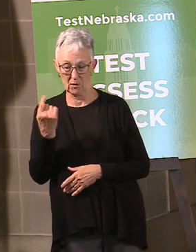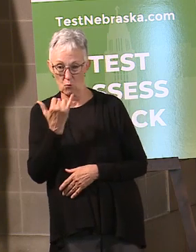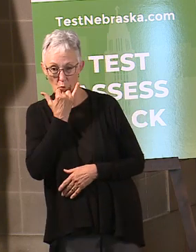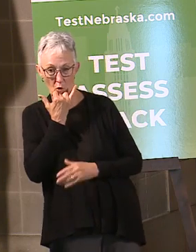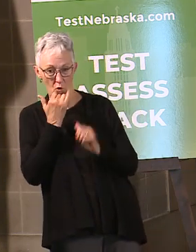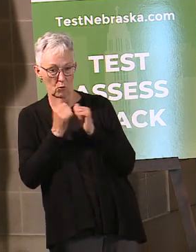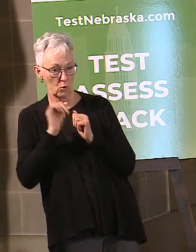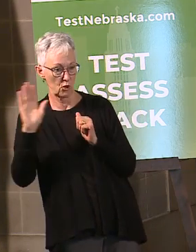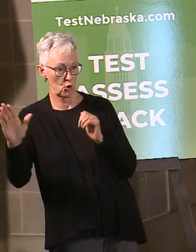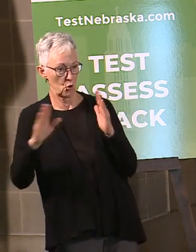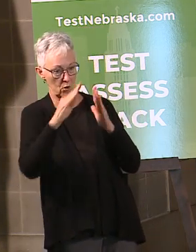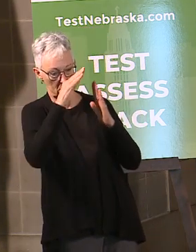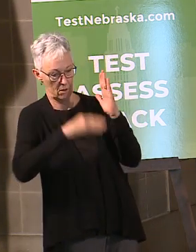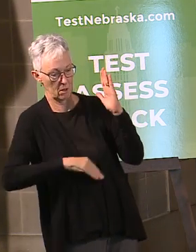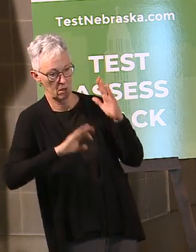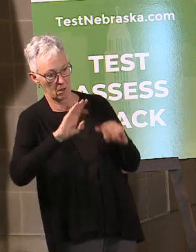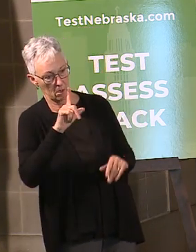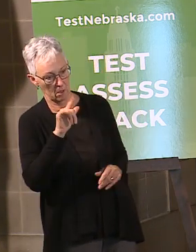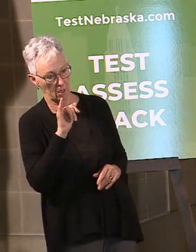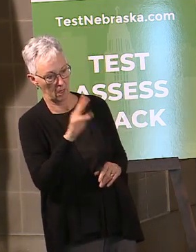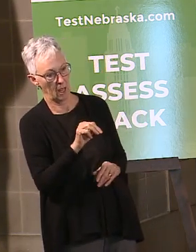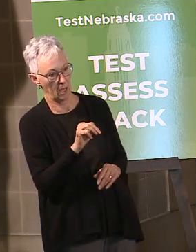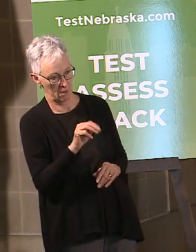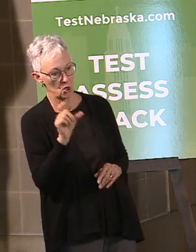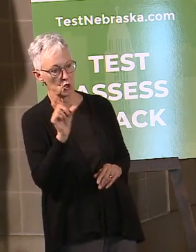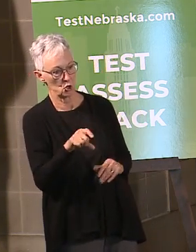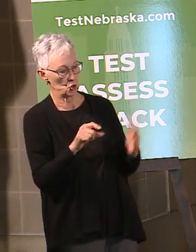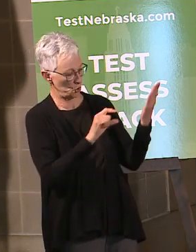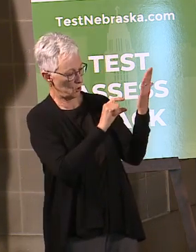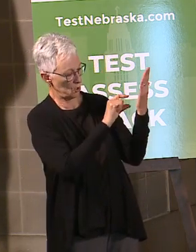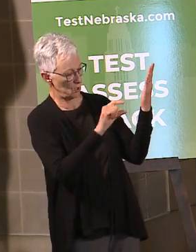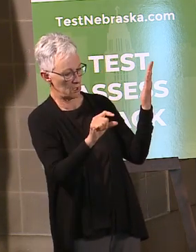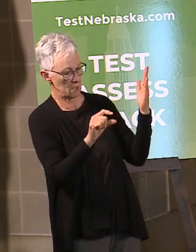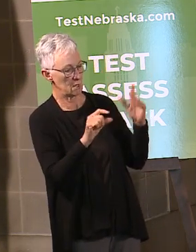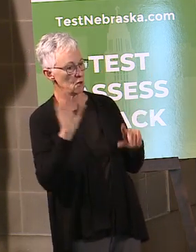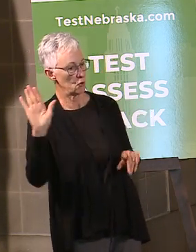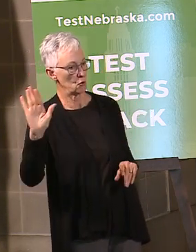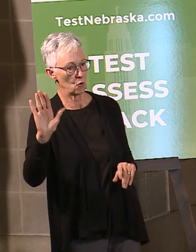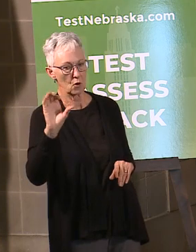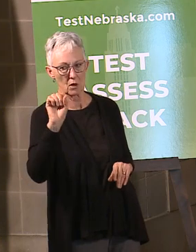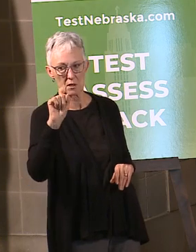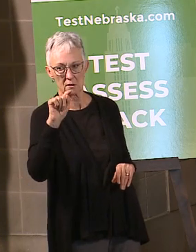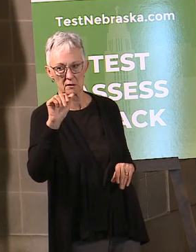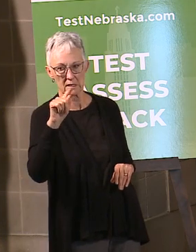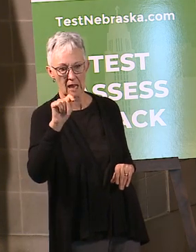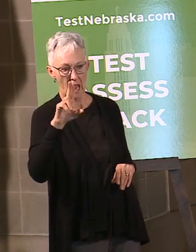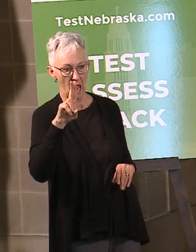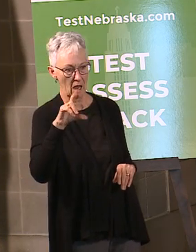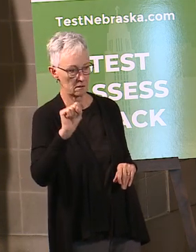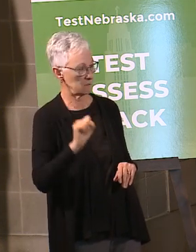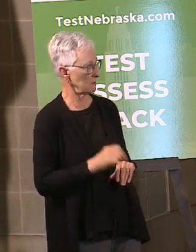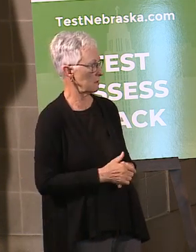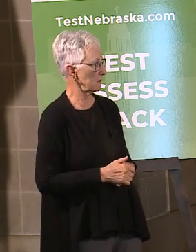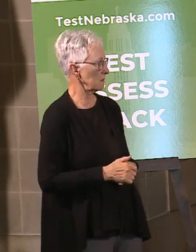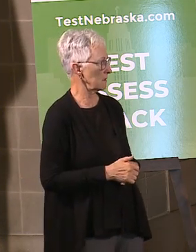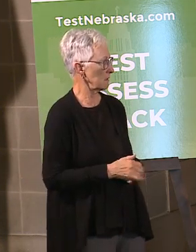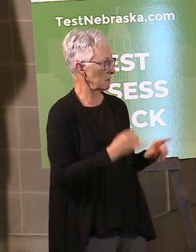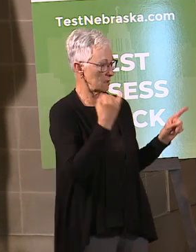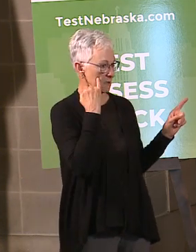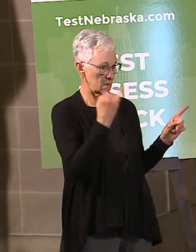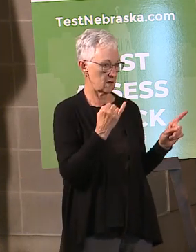to the website. It should have a status on there to be able to do that. Is that right, John? The website should, except if it's like that 13-week thing, that if you got that